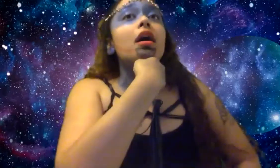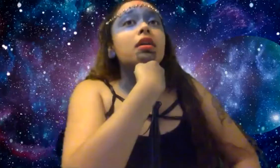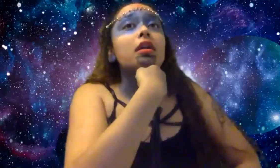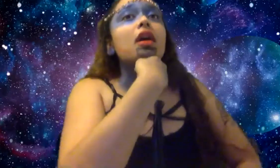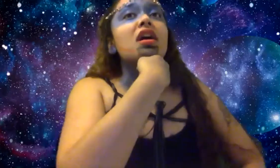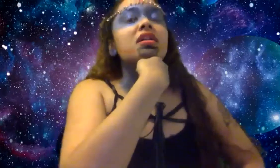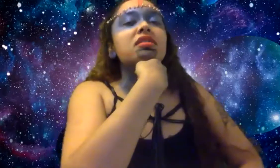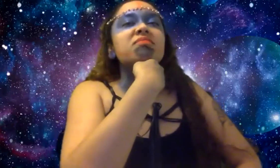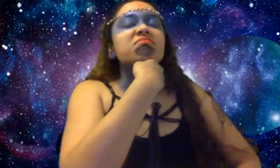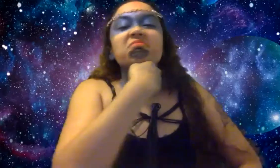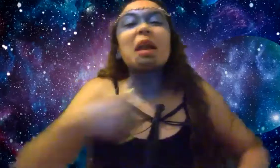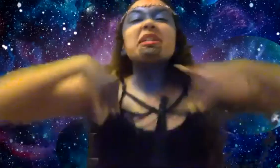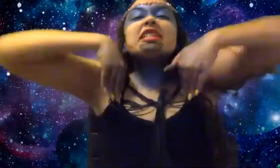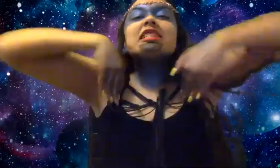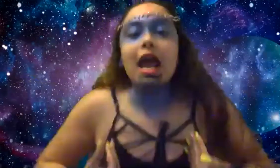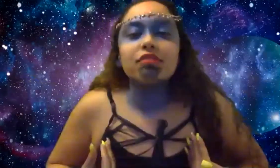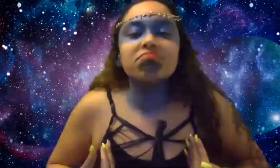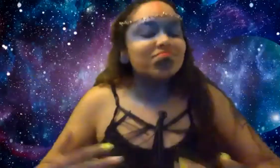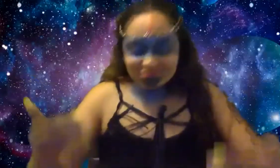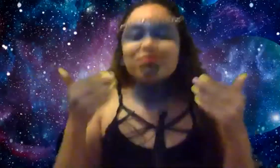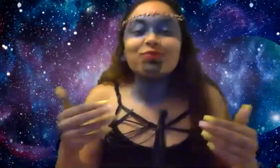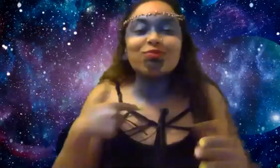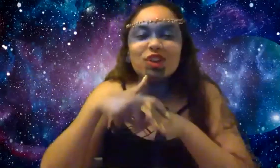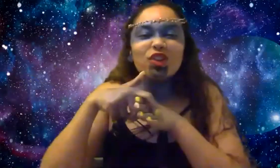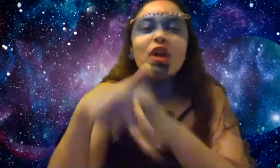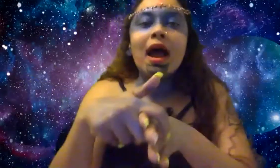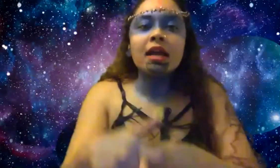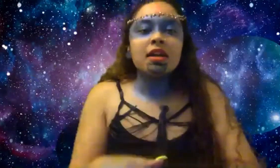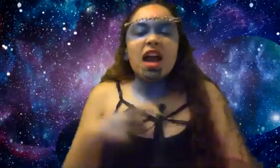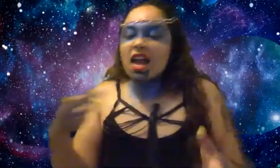My sister would always hold the microphone up and get me to speak and get me to feel the vibration. That was it.